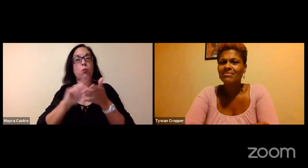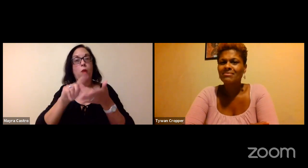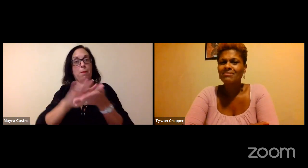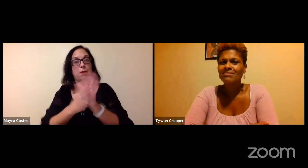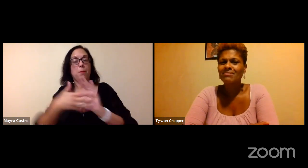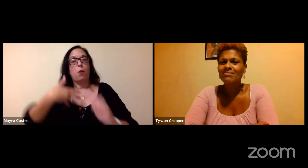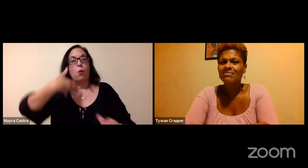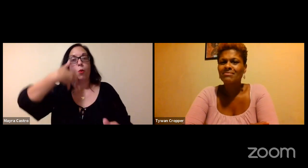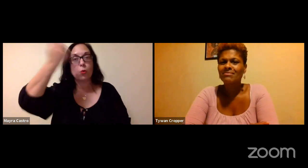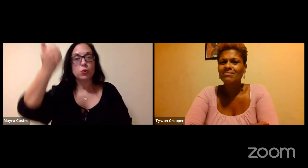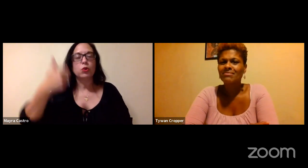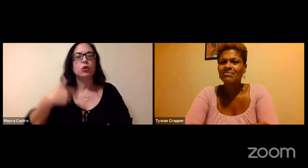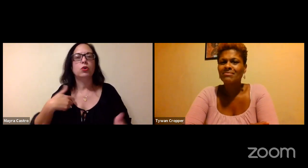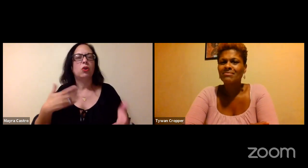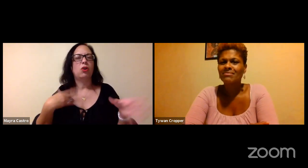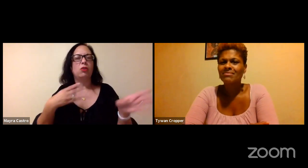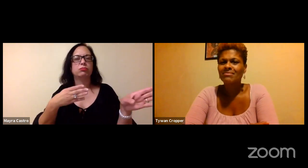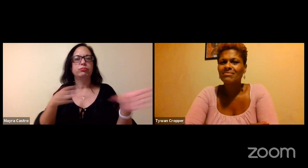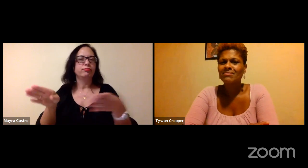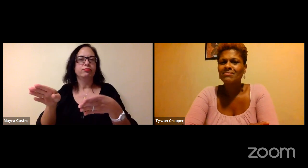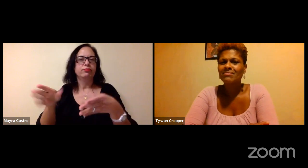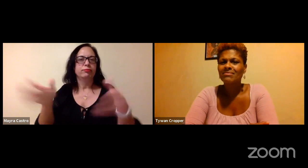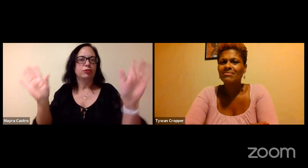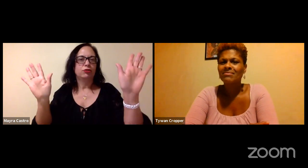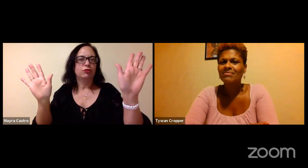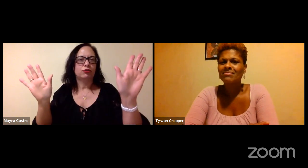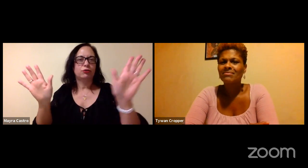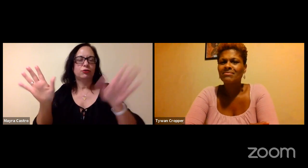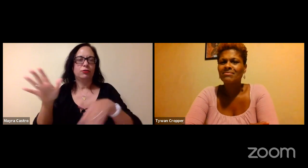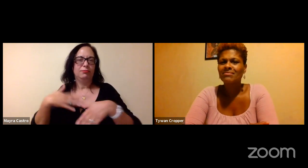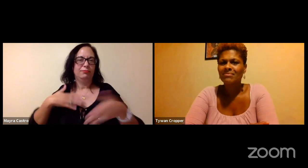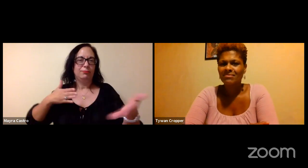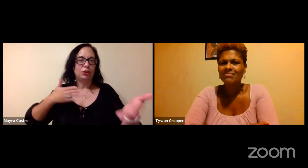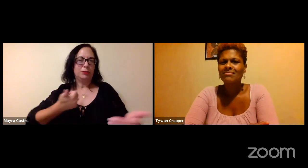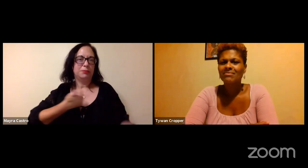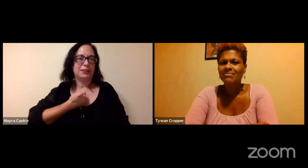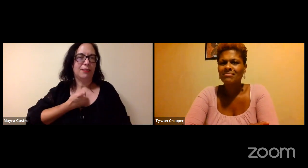cooking today. That was not her style.